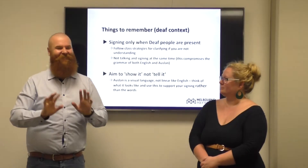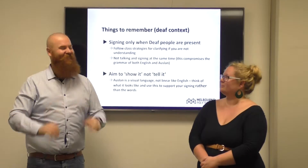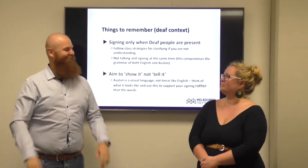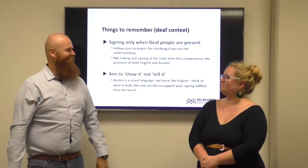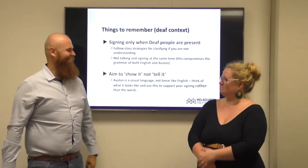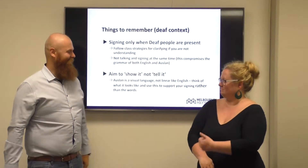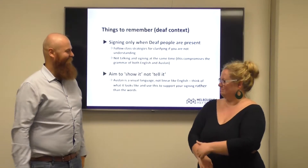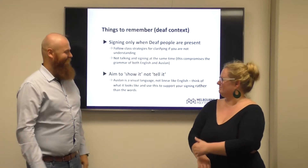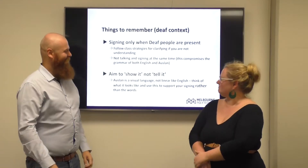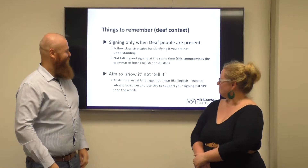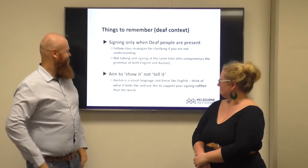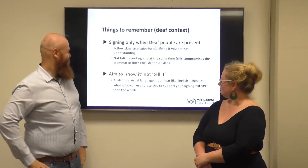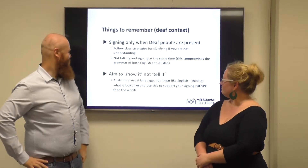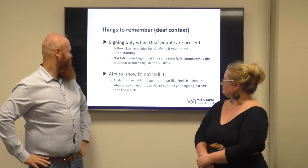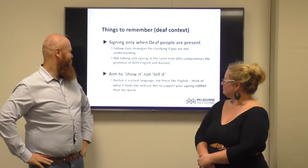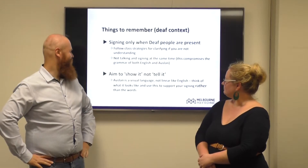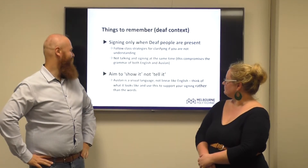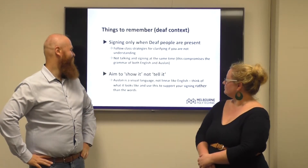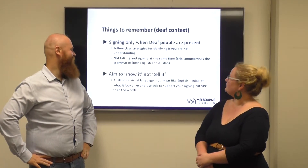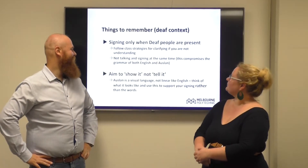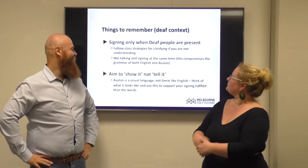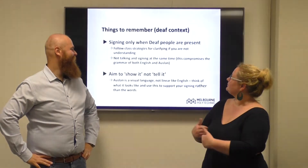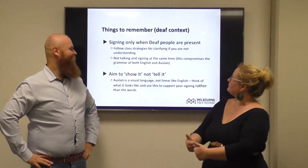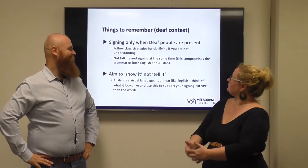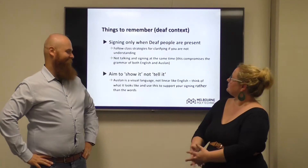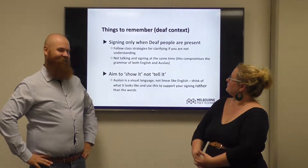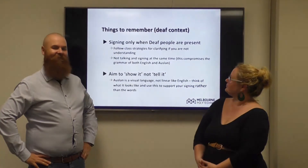space. It doesn't follow a word order like English.